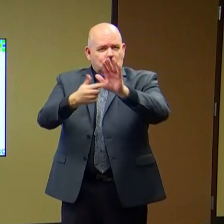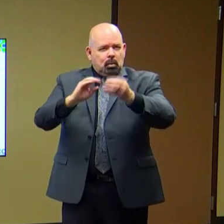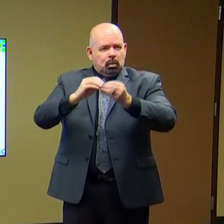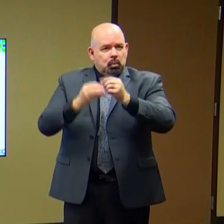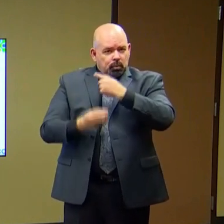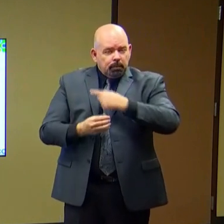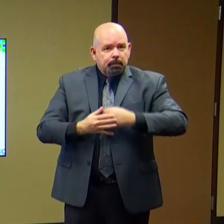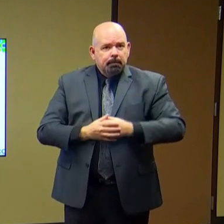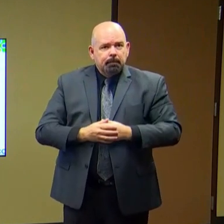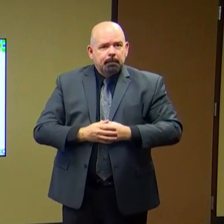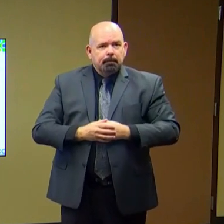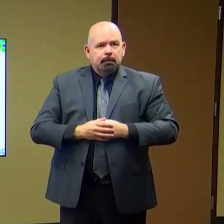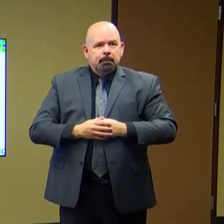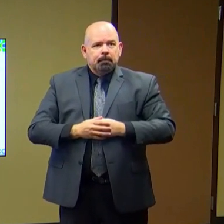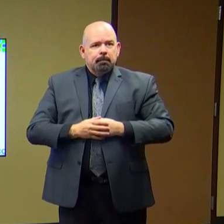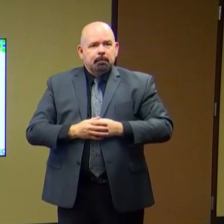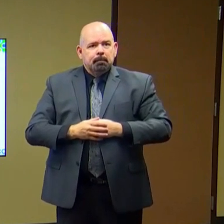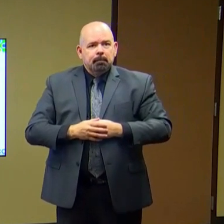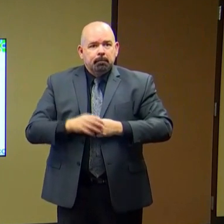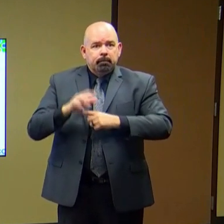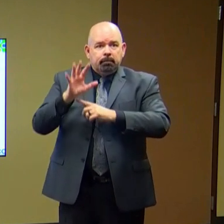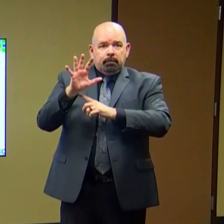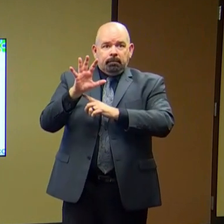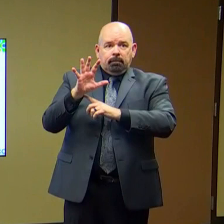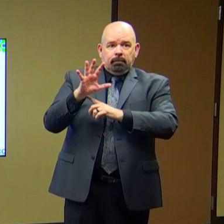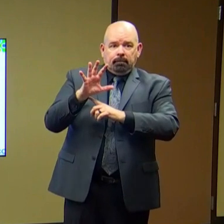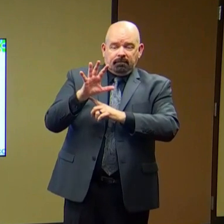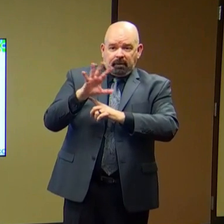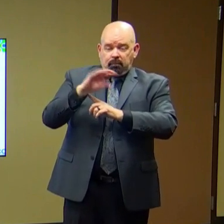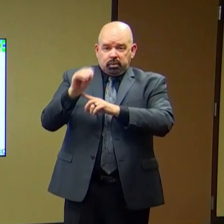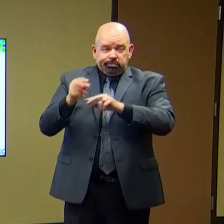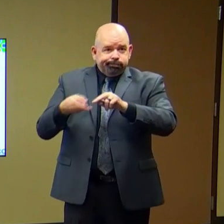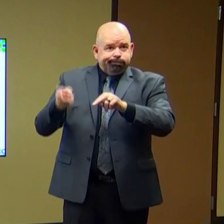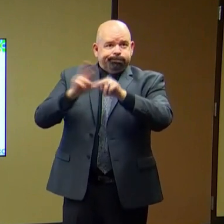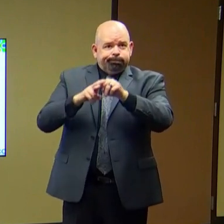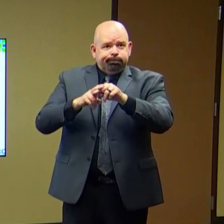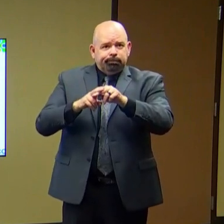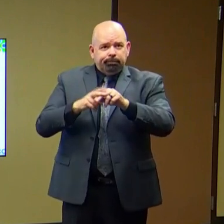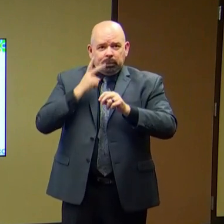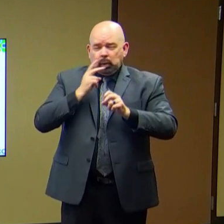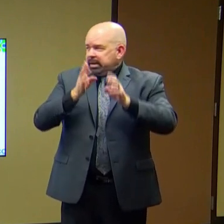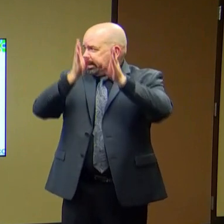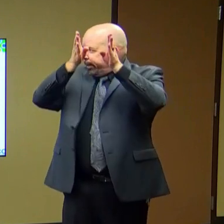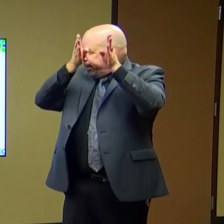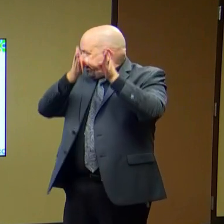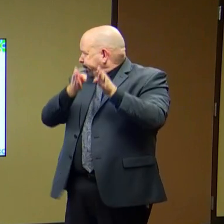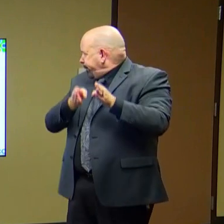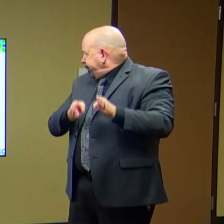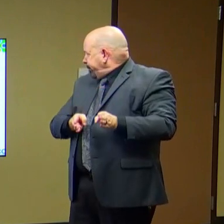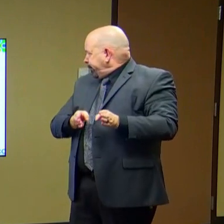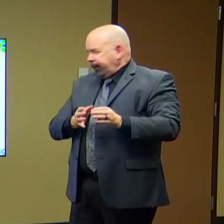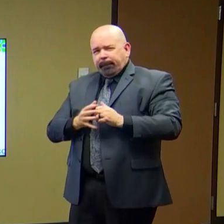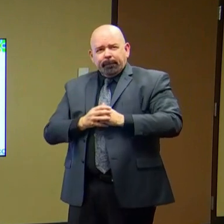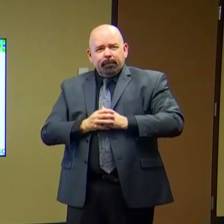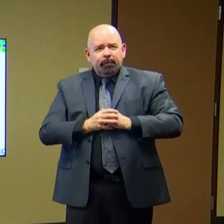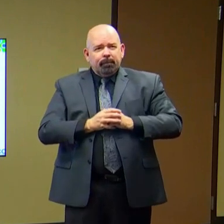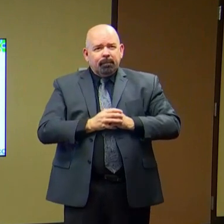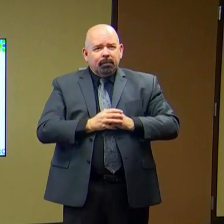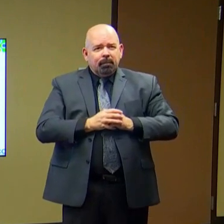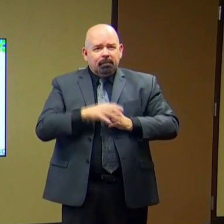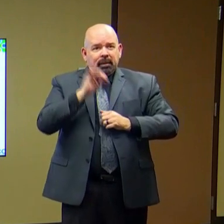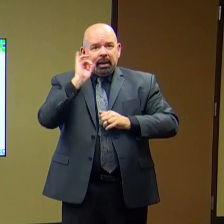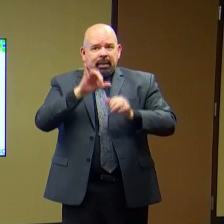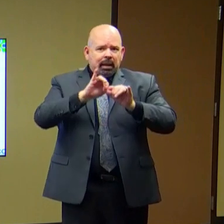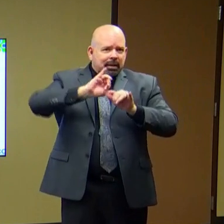5% increase, so and you can see the Stay Home Texas back in March, April, how it slowed